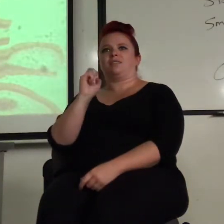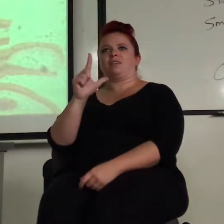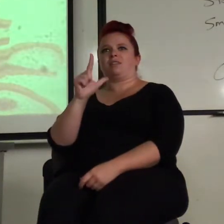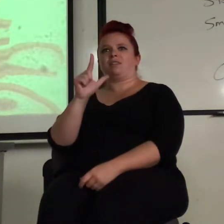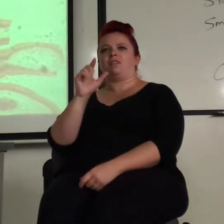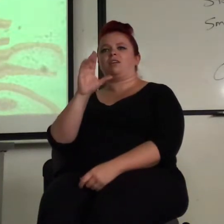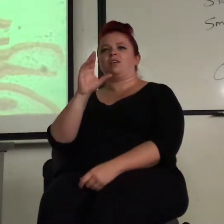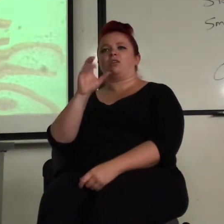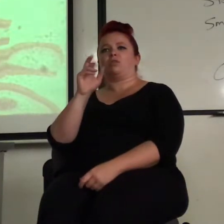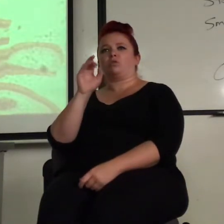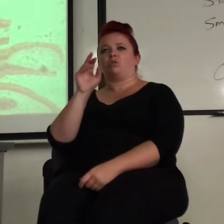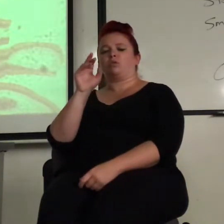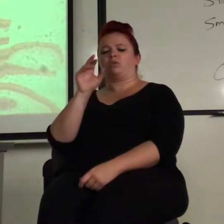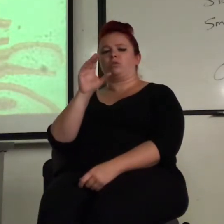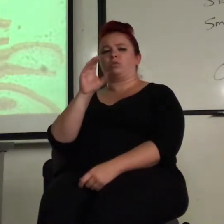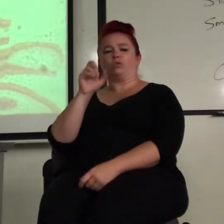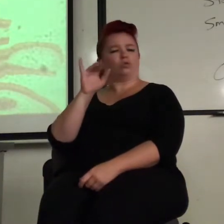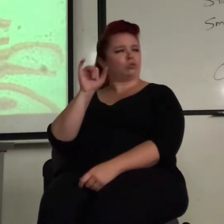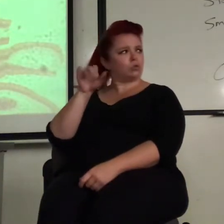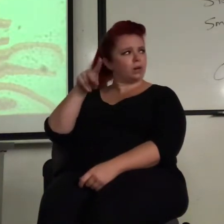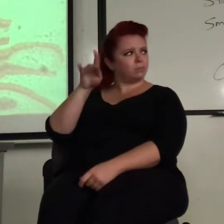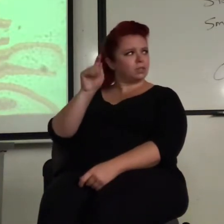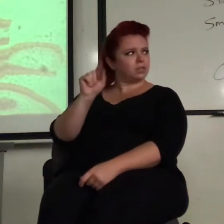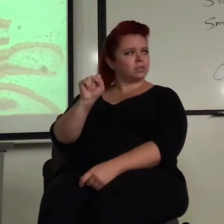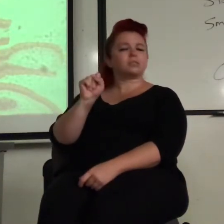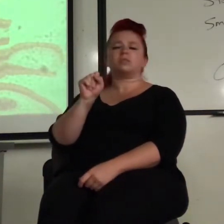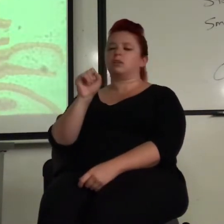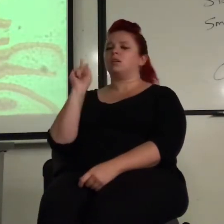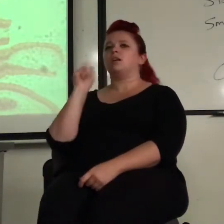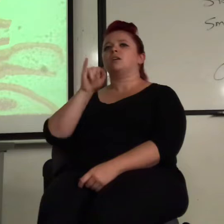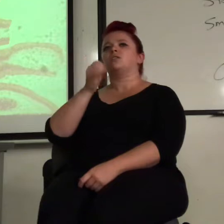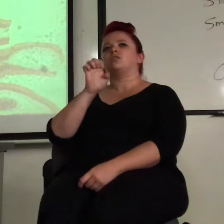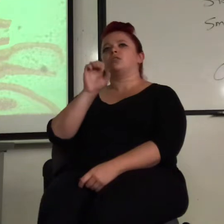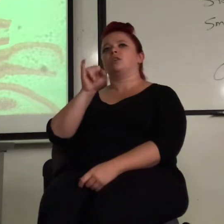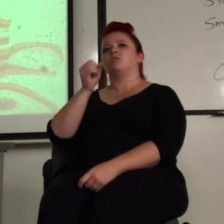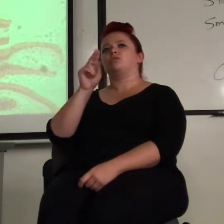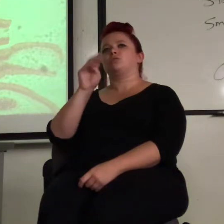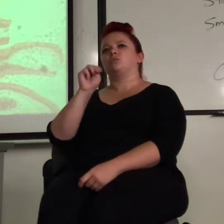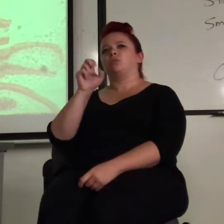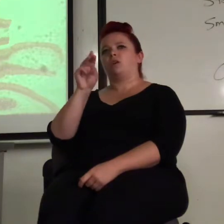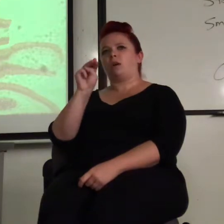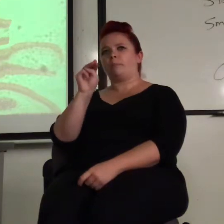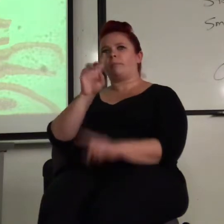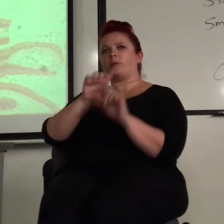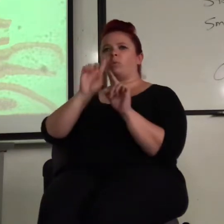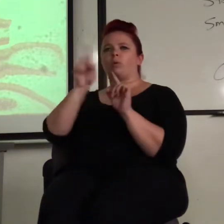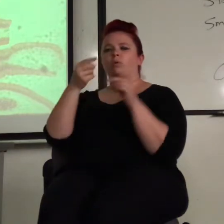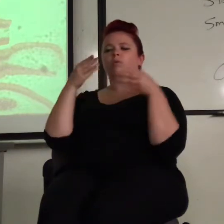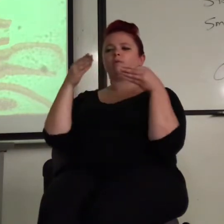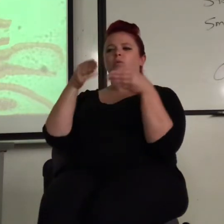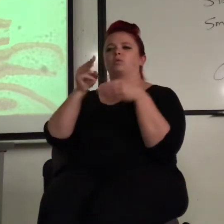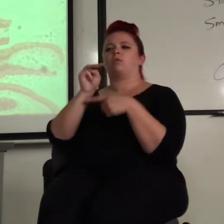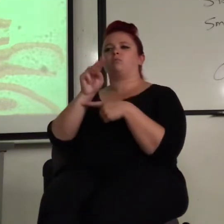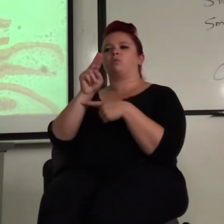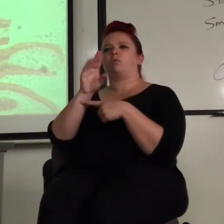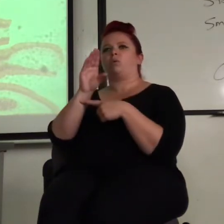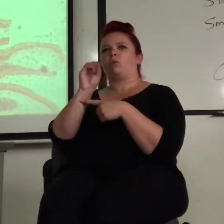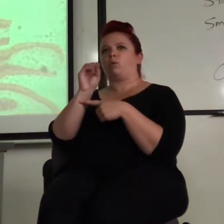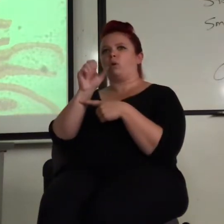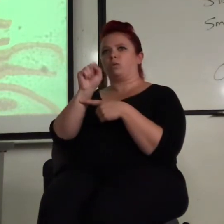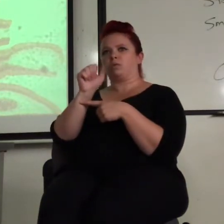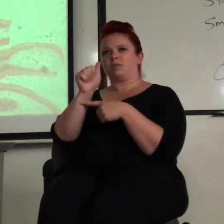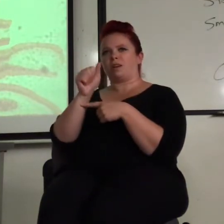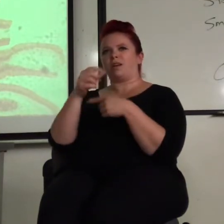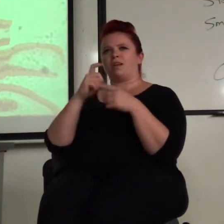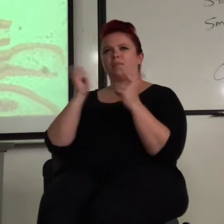for that. This is jejunum, but we're only looking at mucosa. The big finger, number